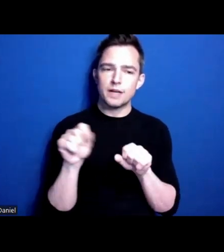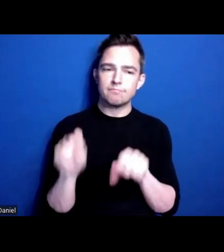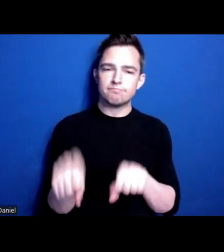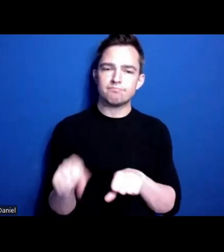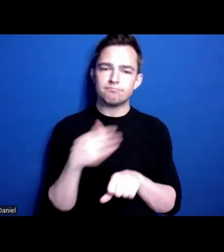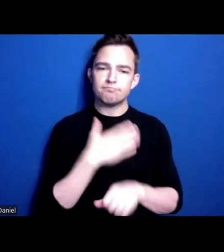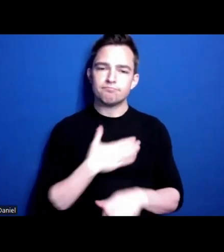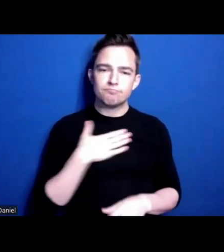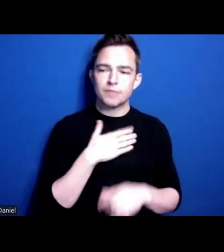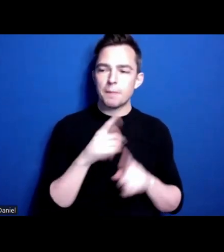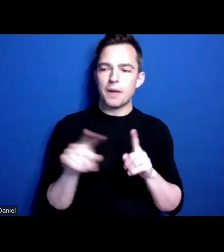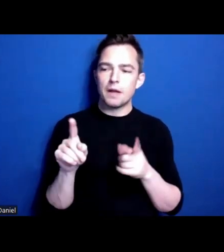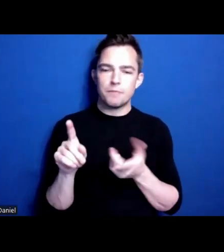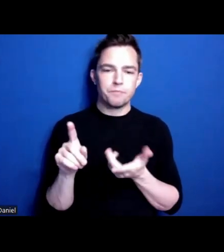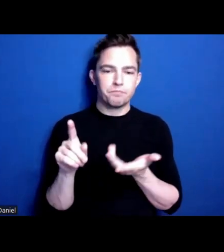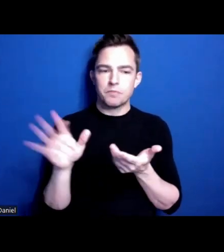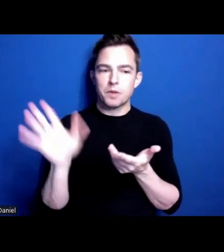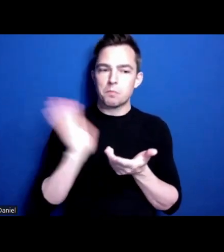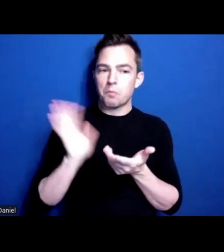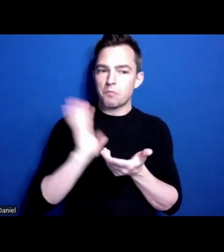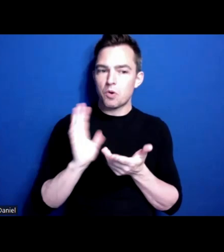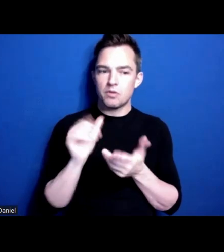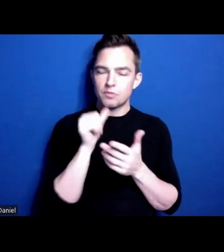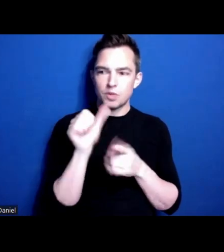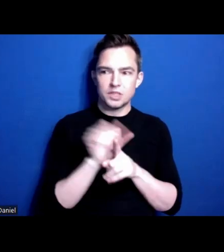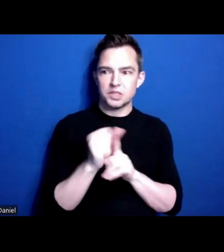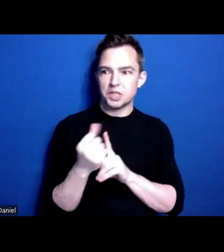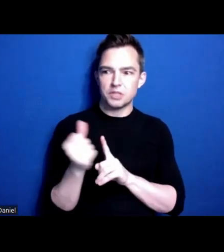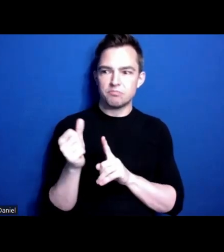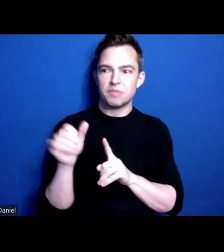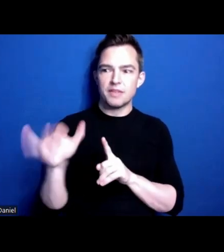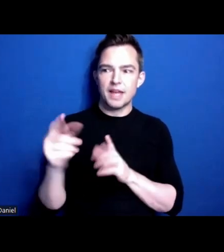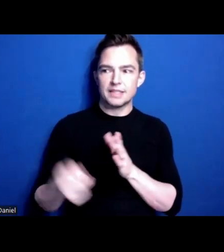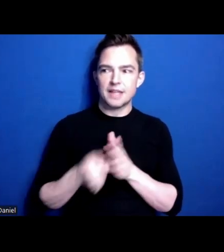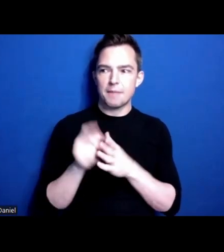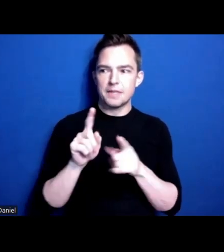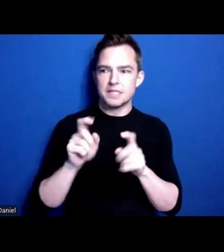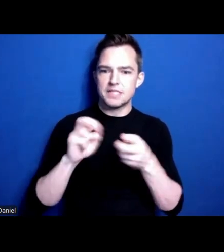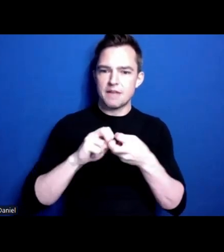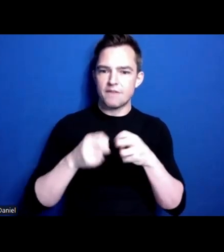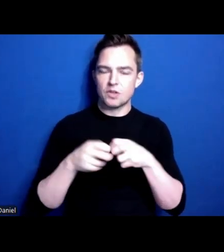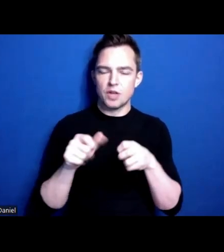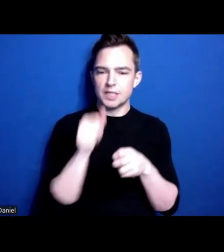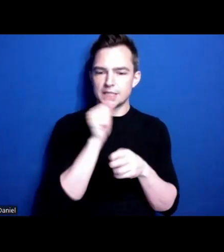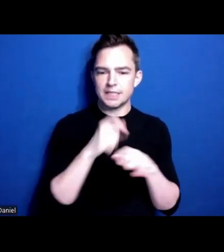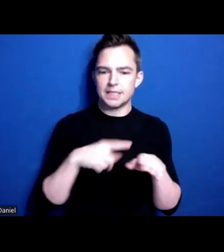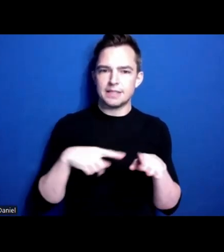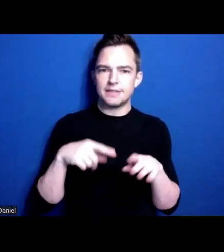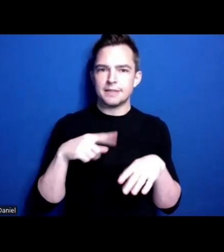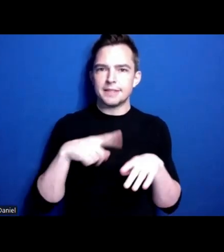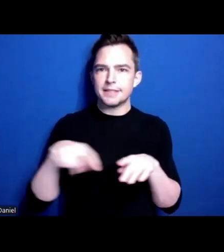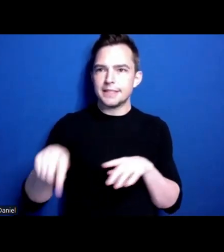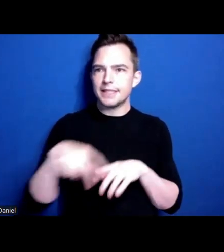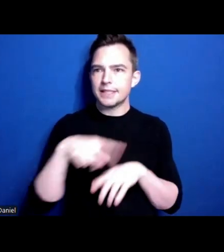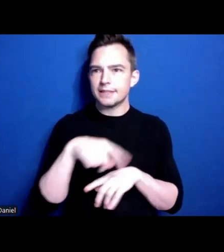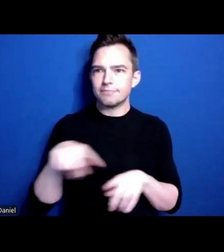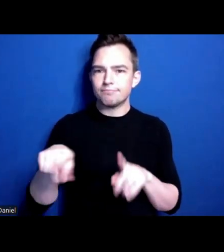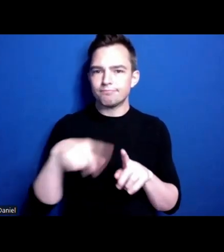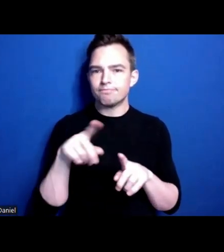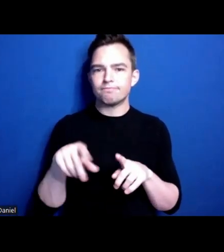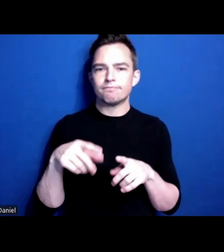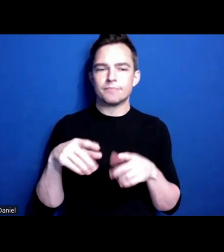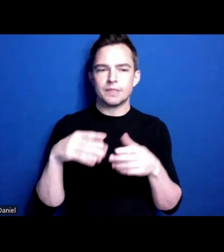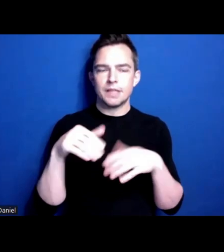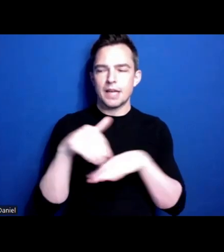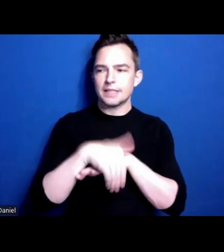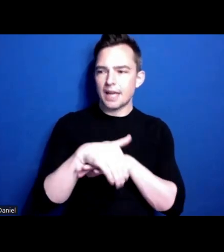I knew a time when it wasn't the case. Those were very difficult times when you had to sneak around at night so the Indian agent